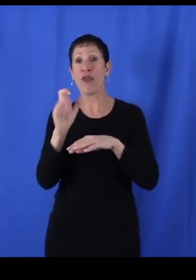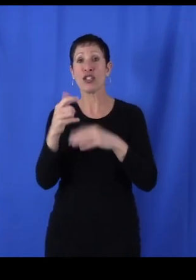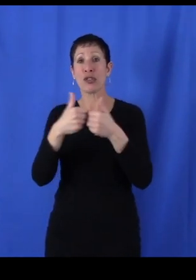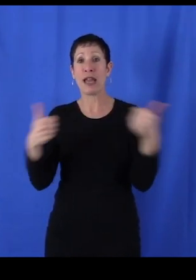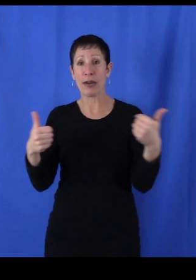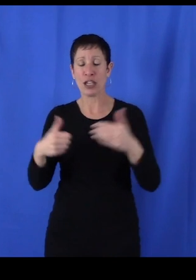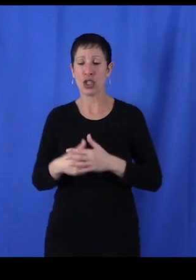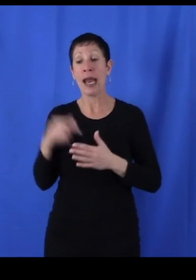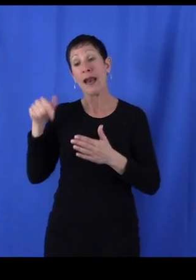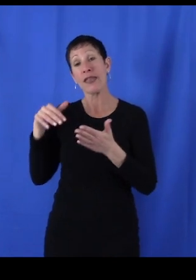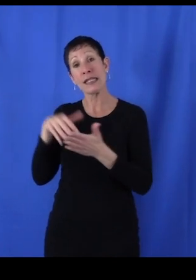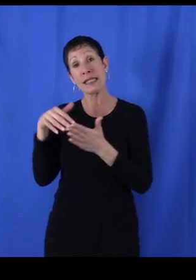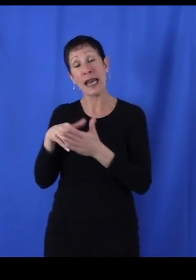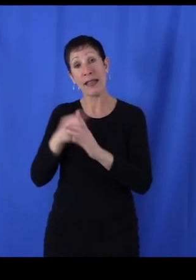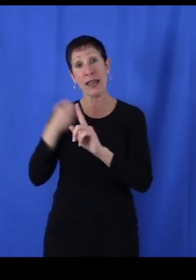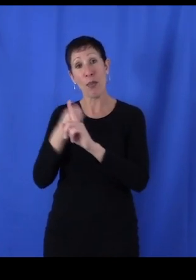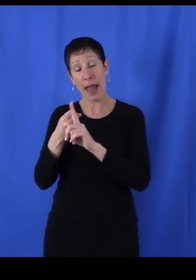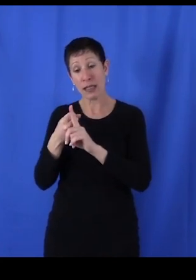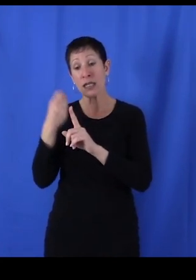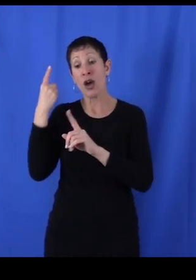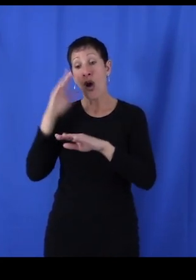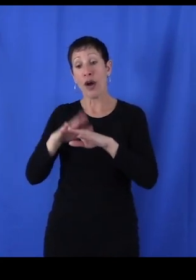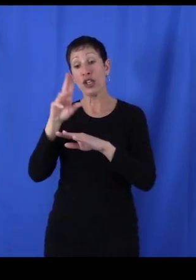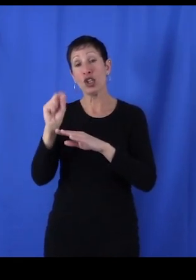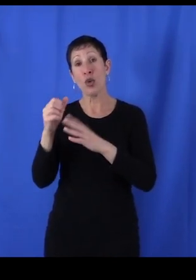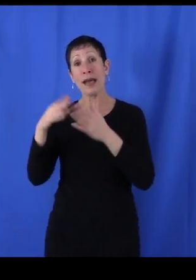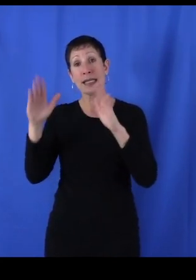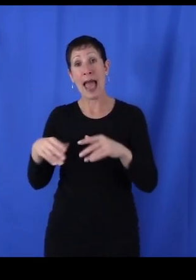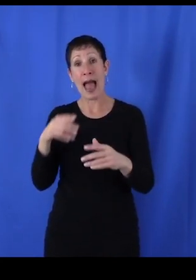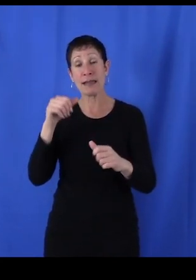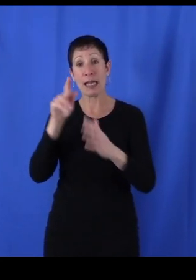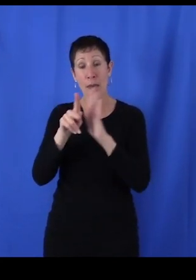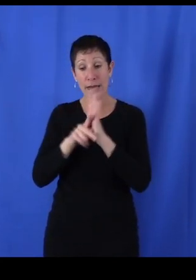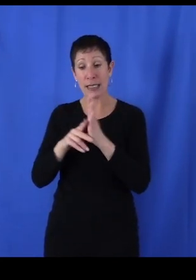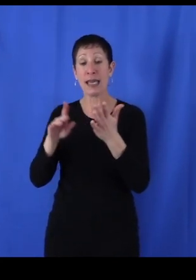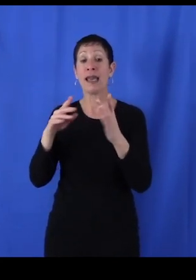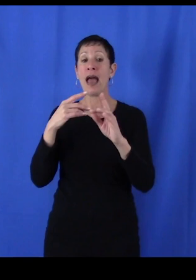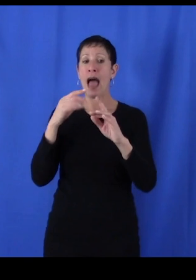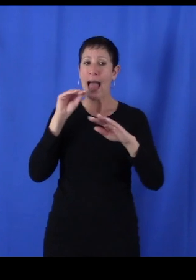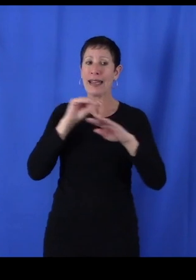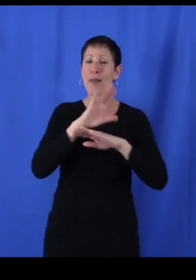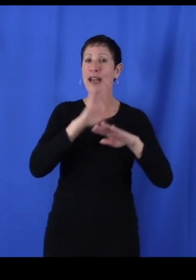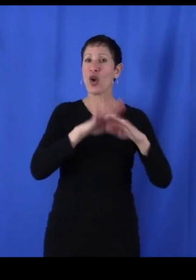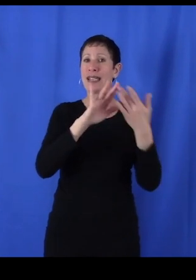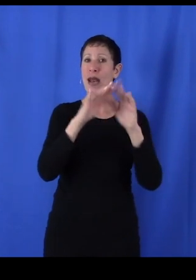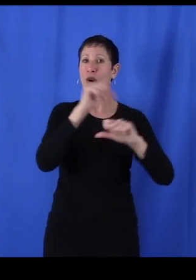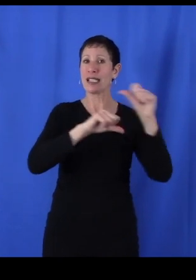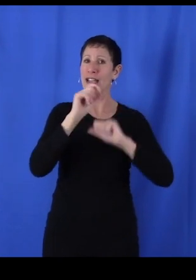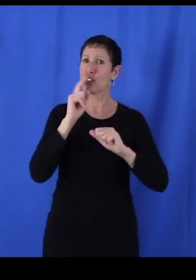Now, the impact of this study on US housing policy and network science is disturbing, right? So